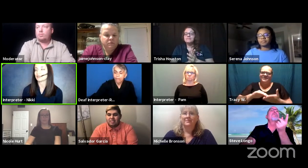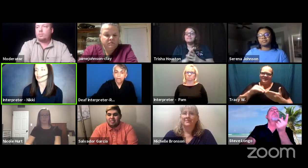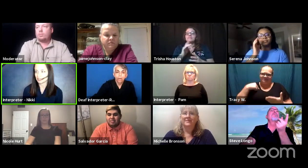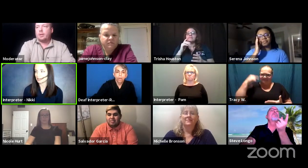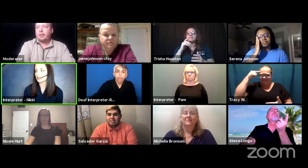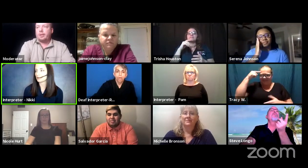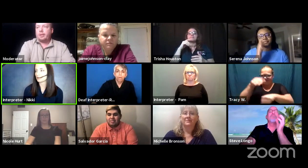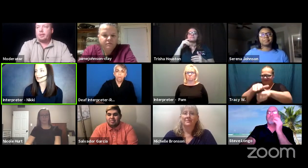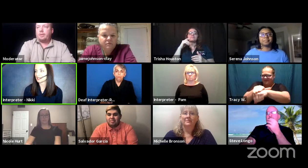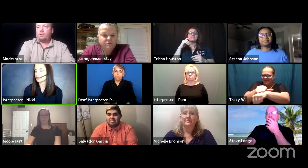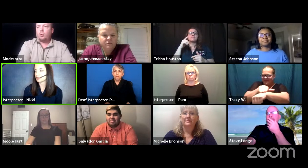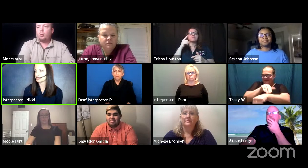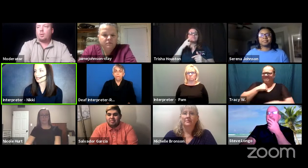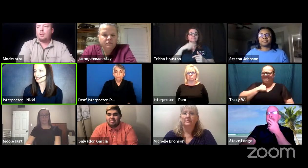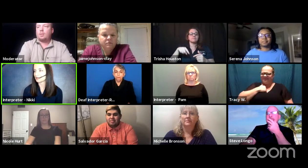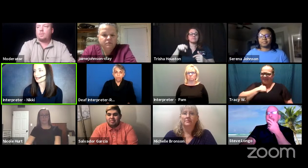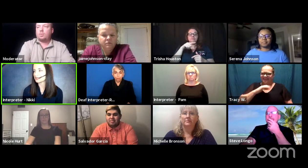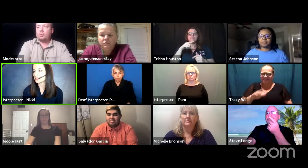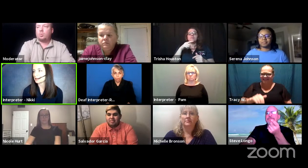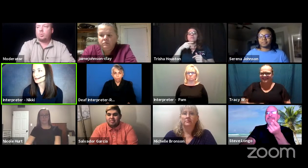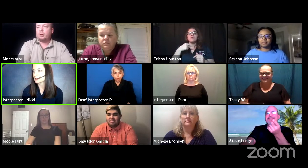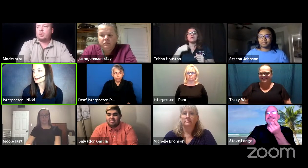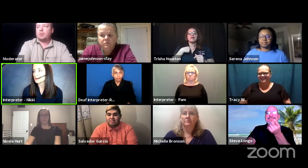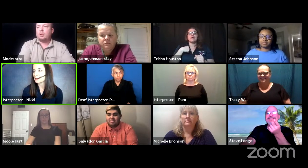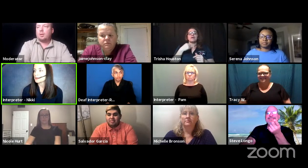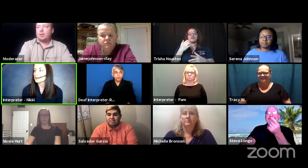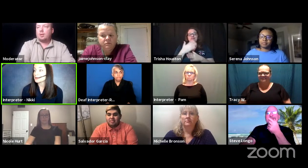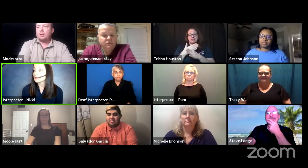Forgive me while it takes me a moment to think of these names.